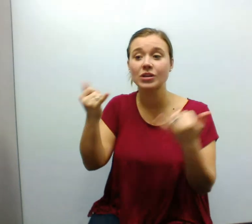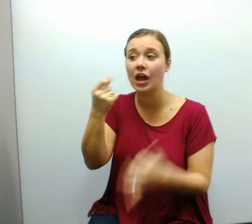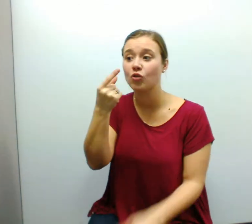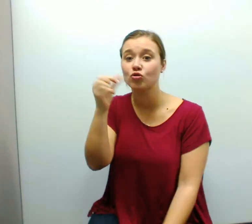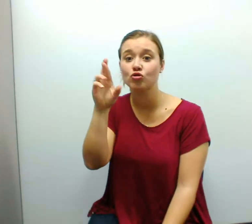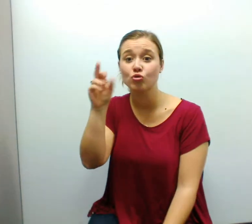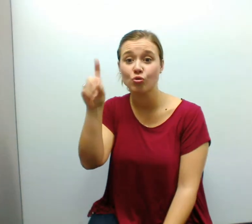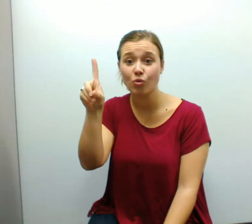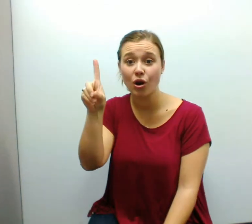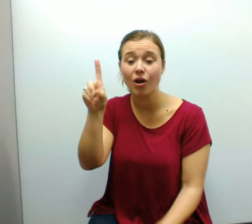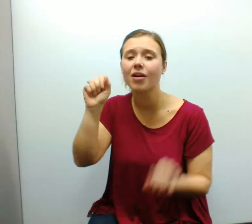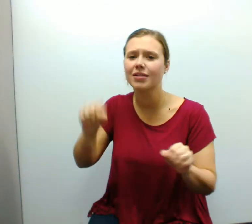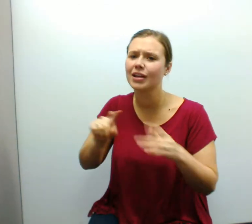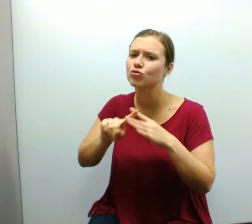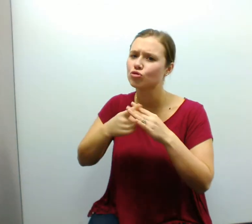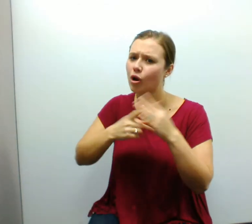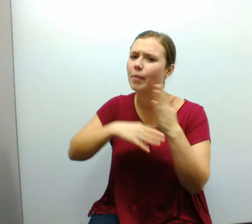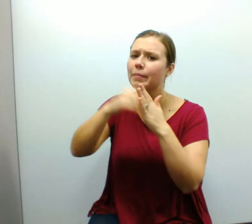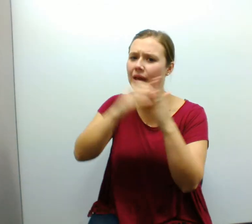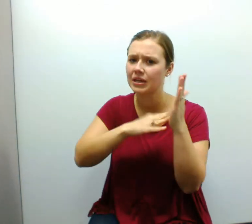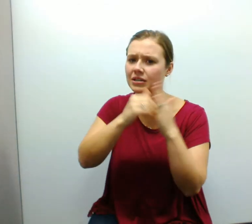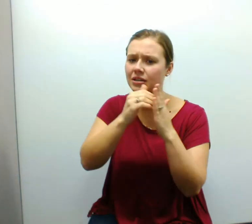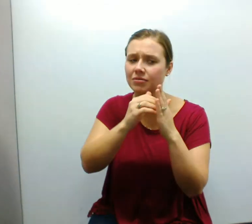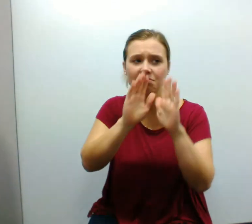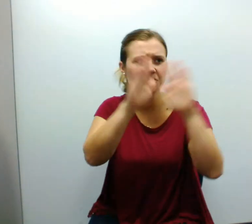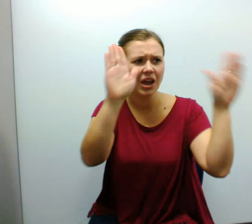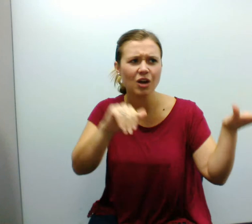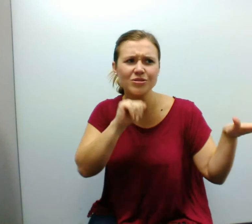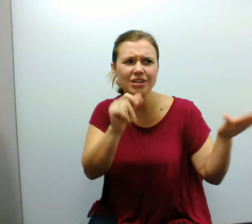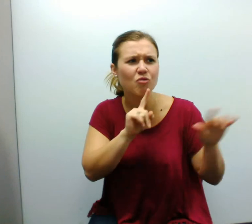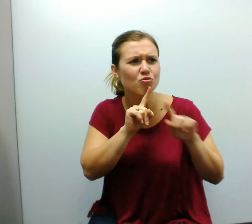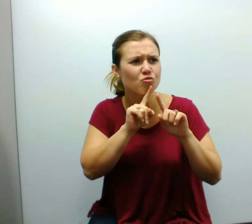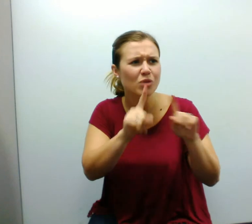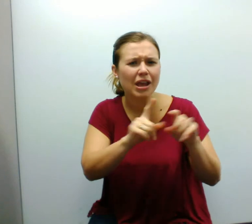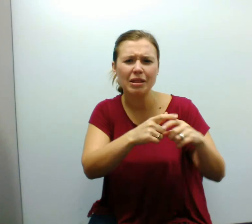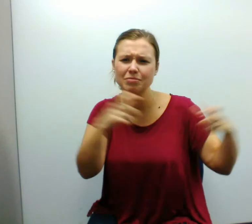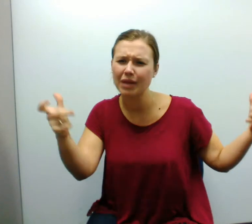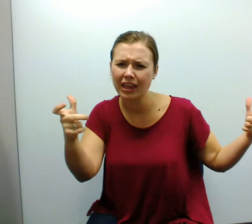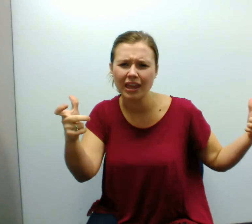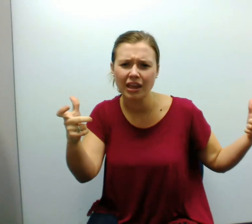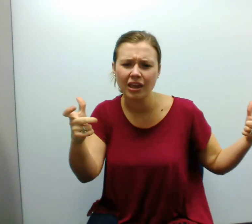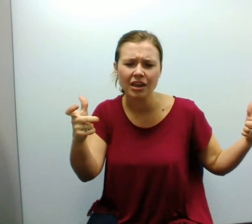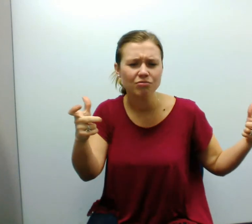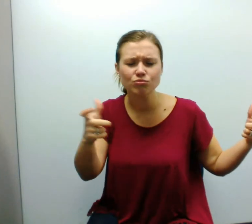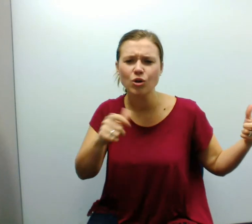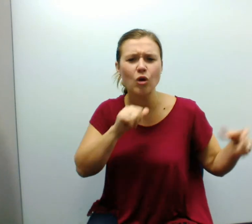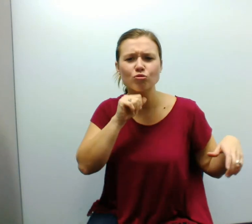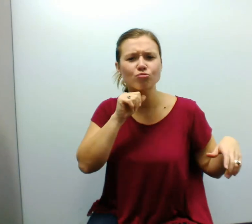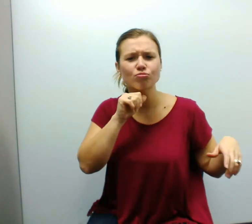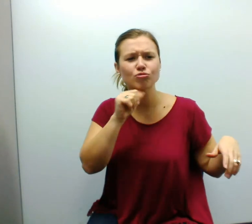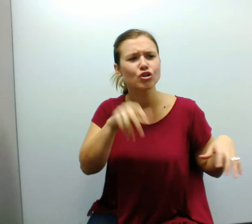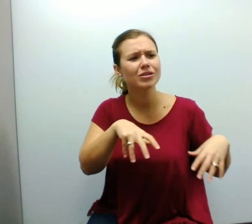painting. The house isn't too big, so it shouldn't take too long to finish the job once he gets